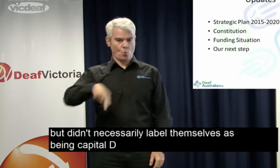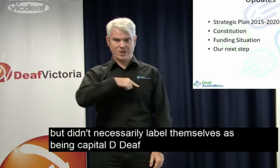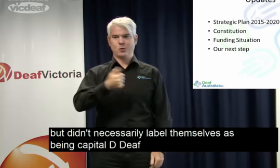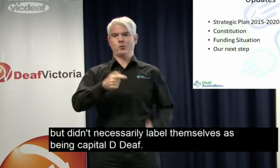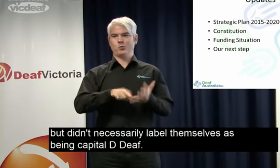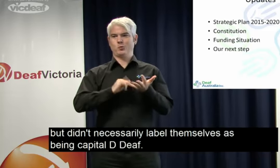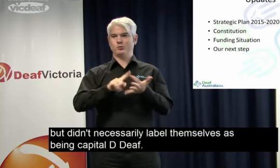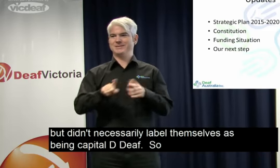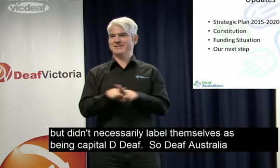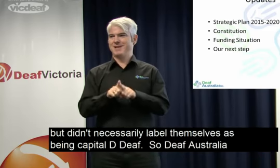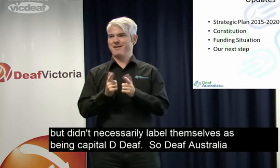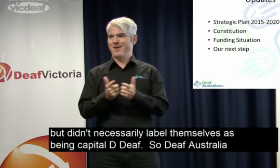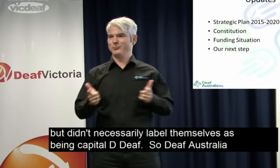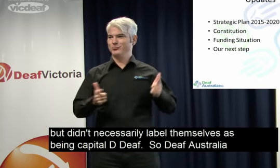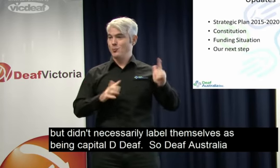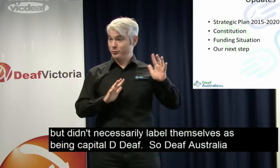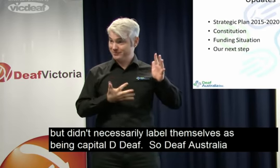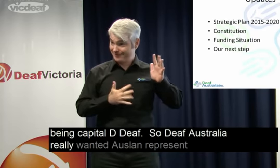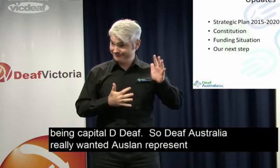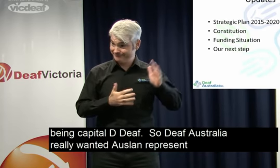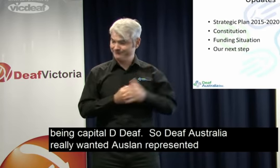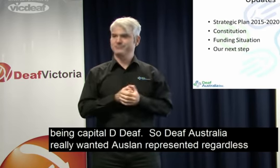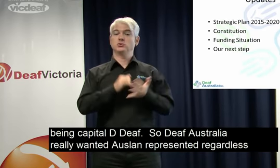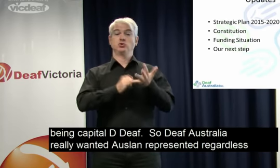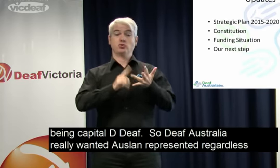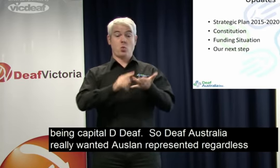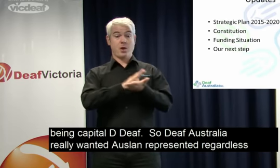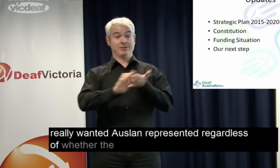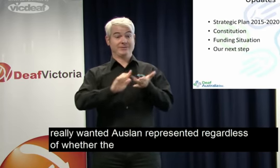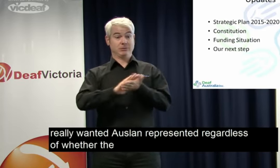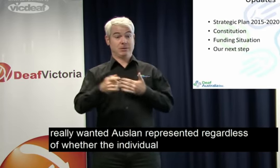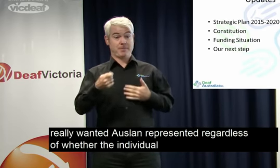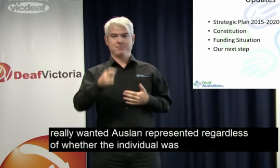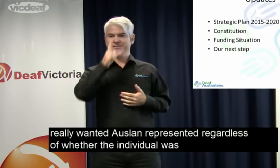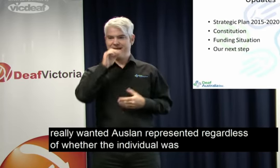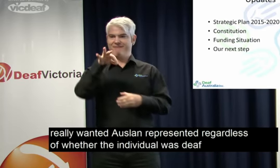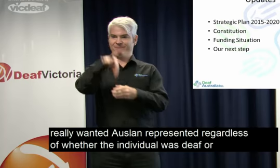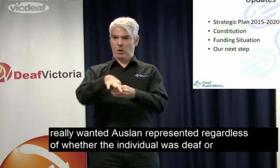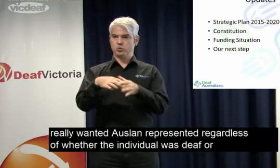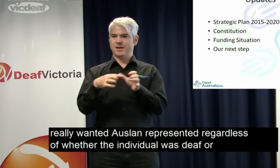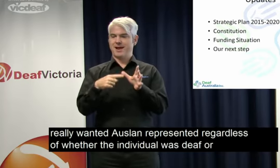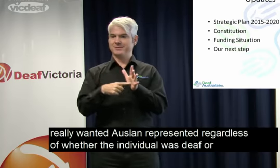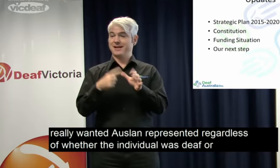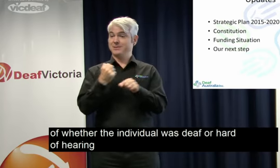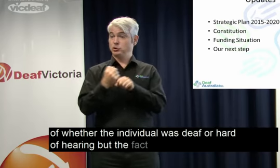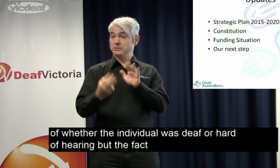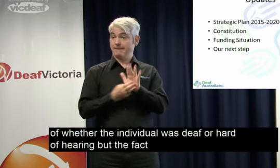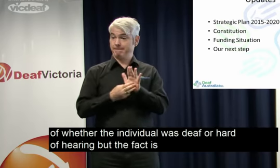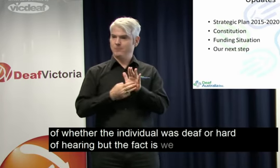regardless if the individual is deaf or hard of hearing. But the fact is that we all share the same language, Auslan. So it meant that hard of hearing members